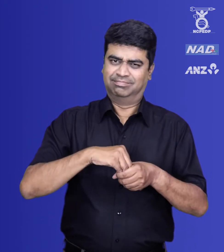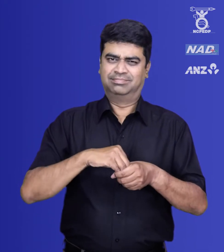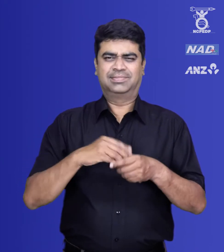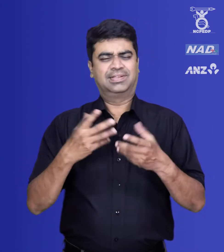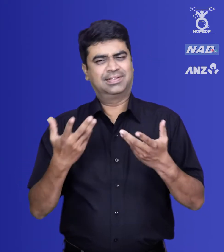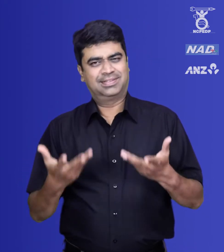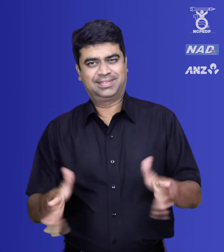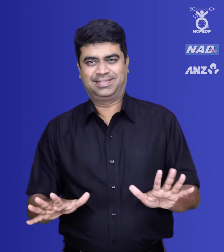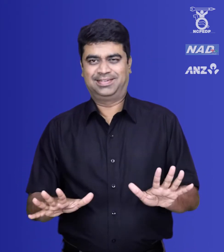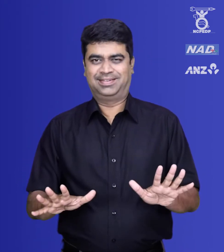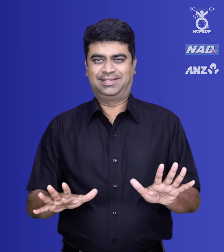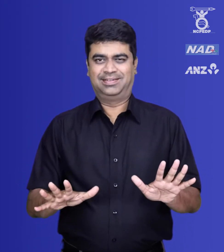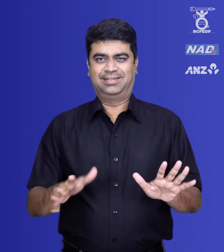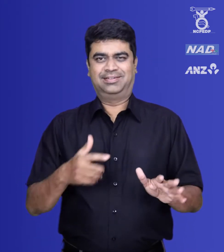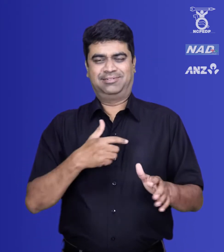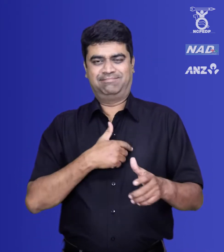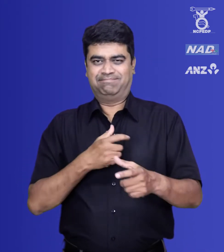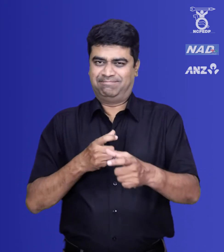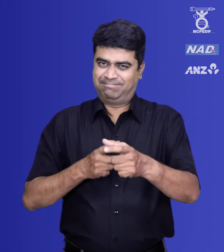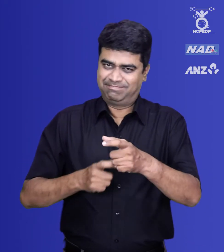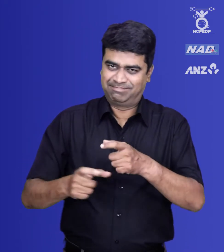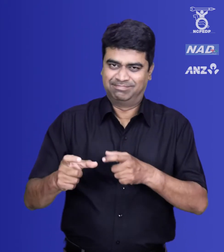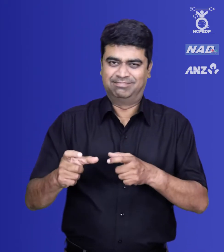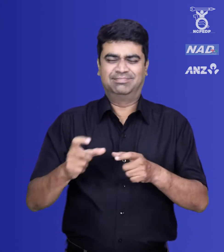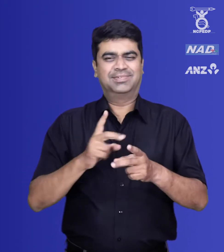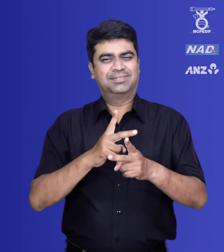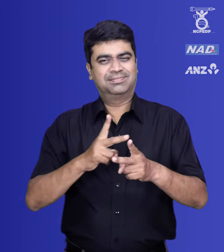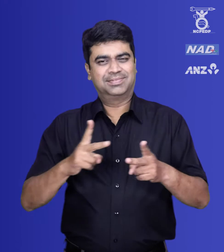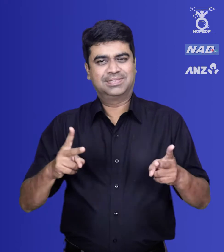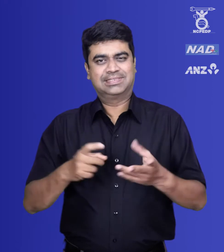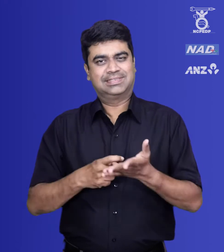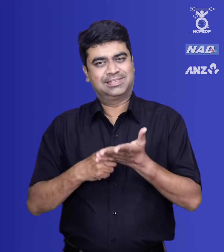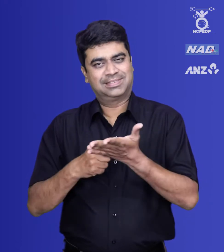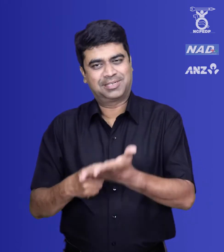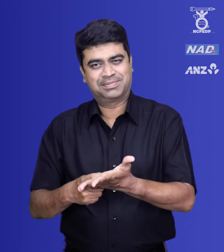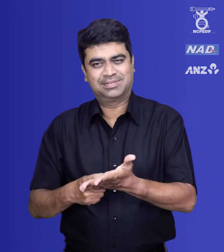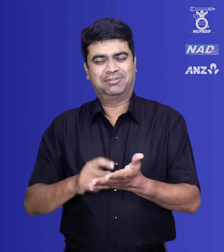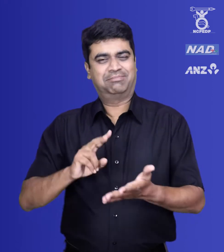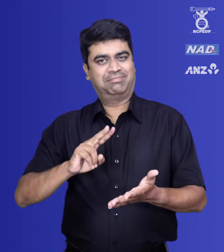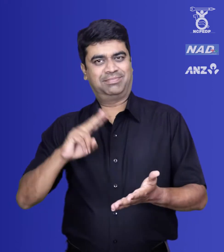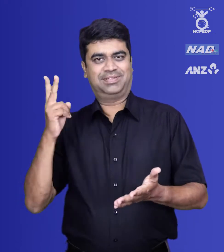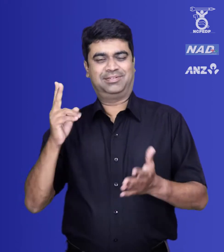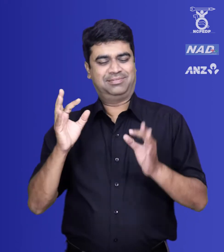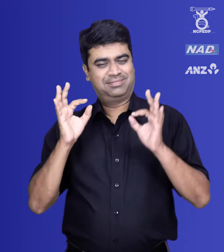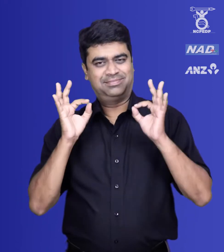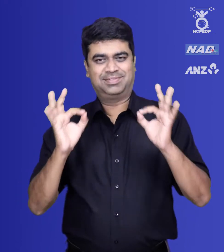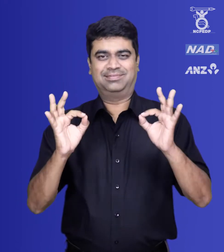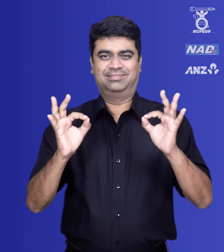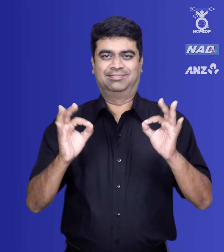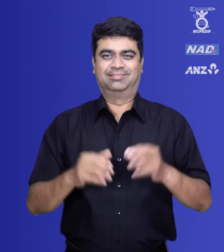values of inclusion, tolerance, empathy and respect for diversity,